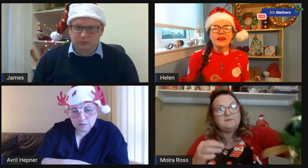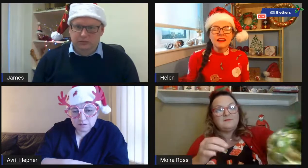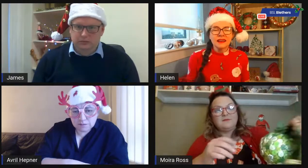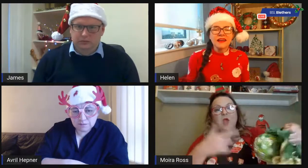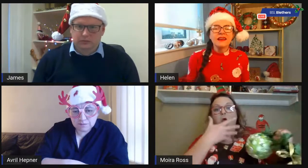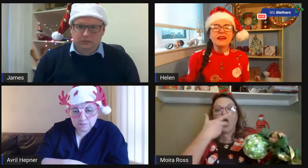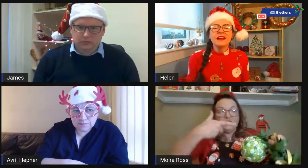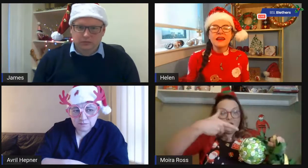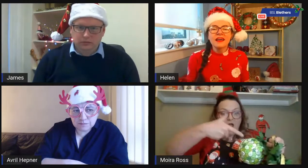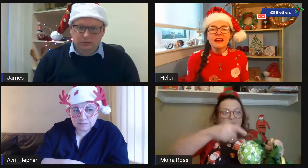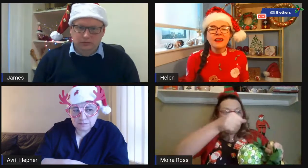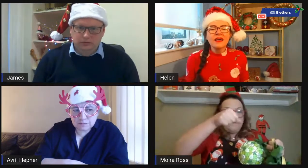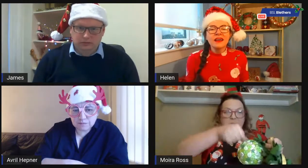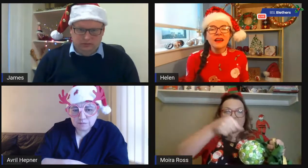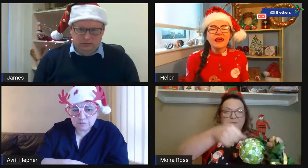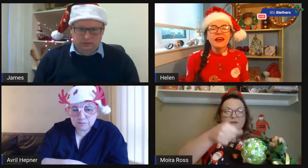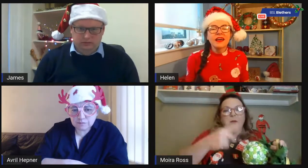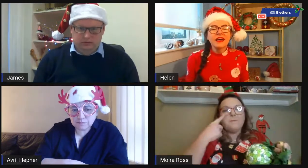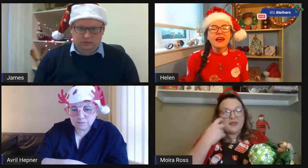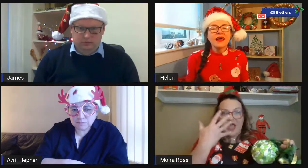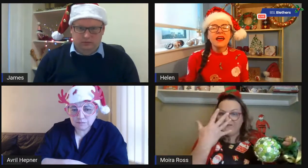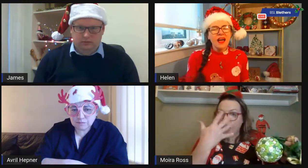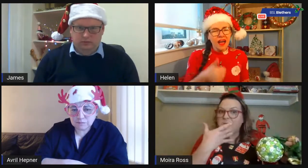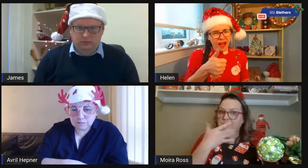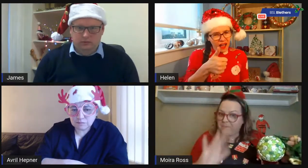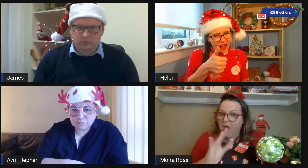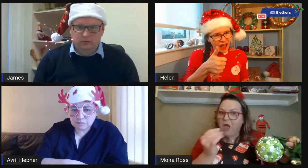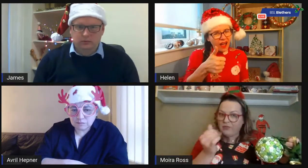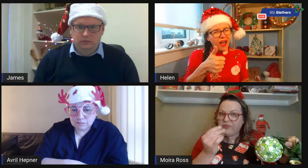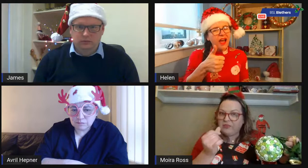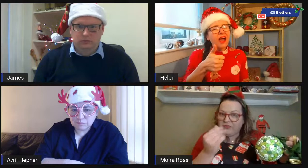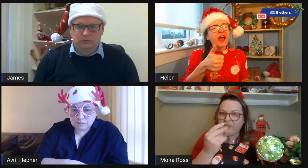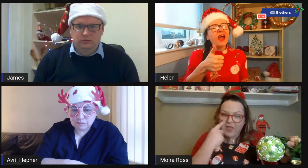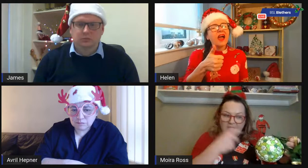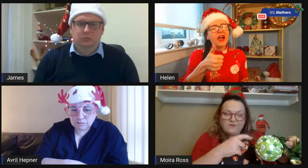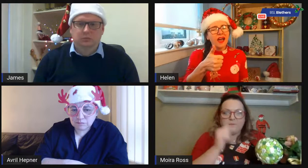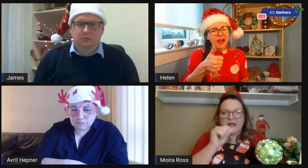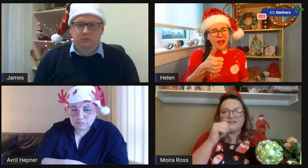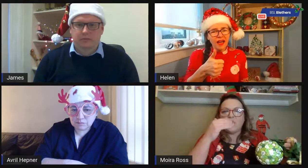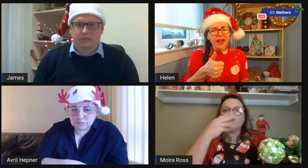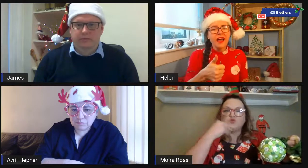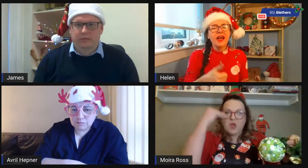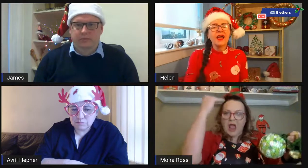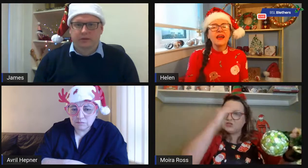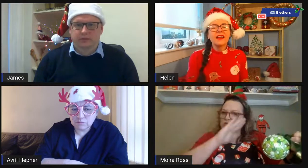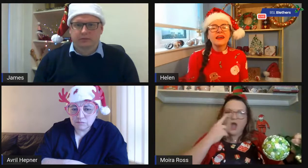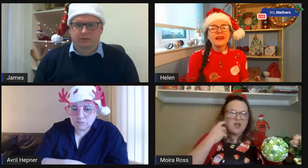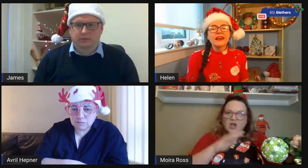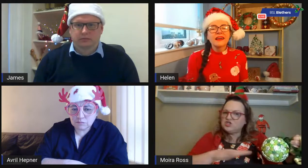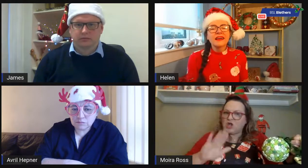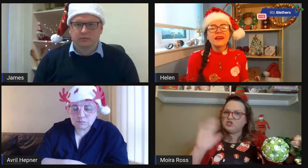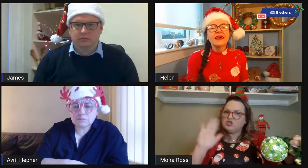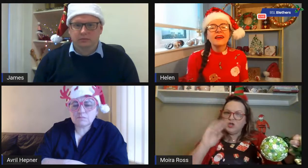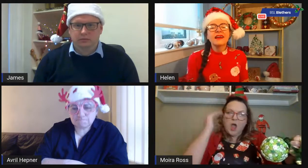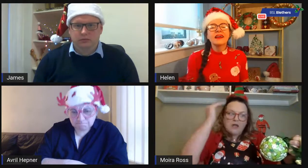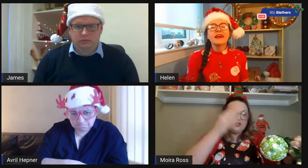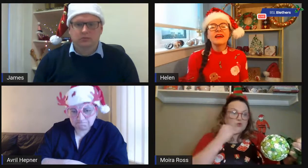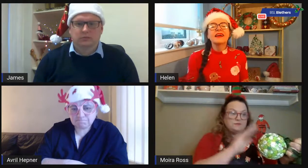buttons. And you just pop the hot glue gun on and stick it on. Obviously, because you're